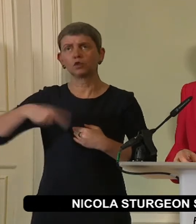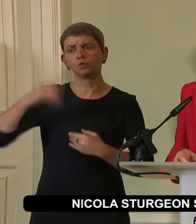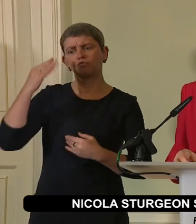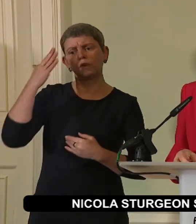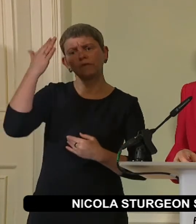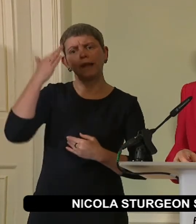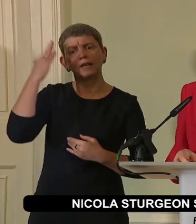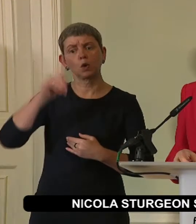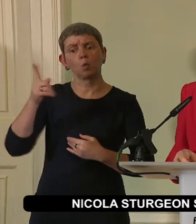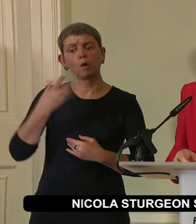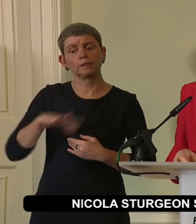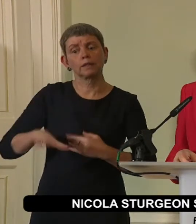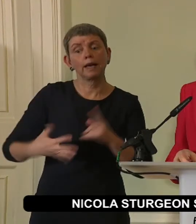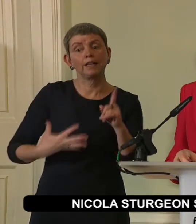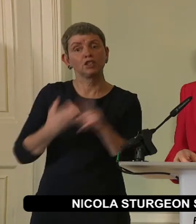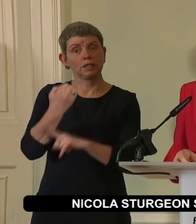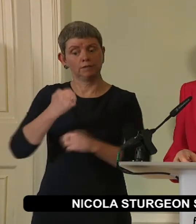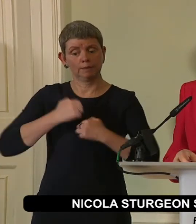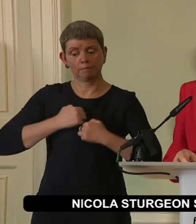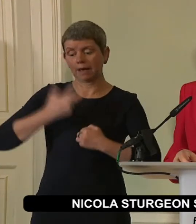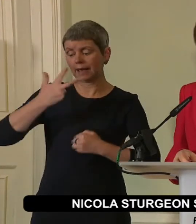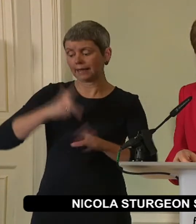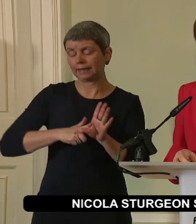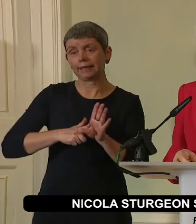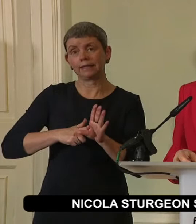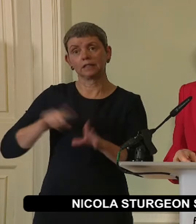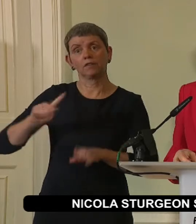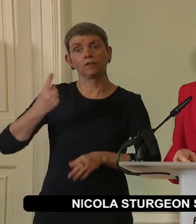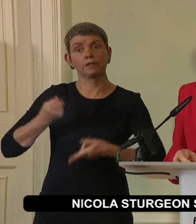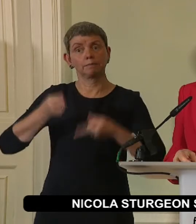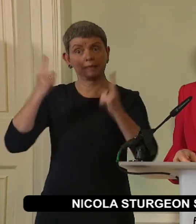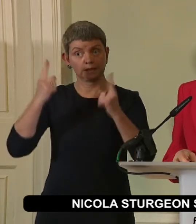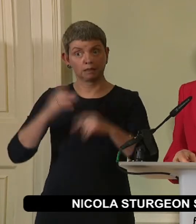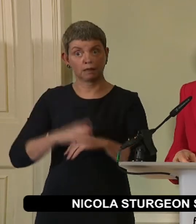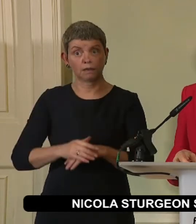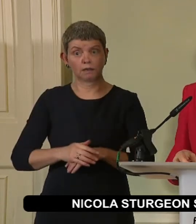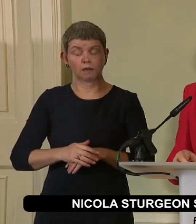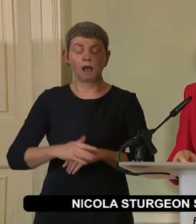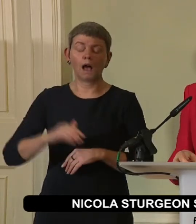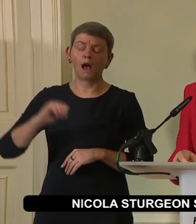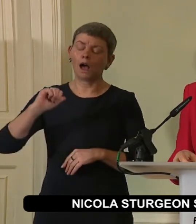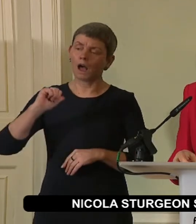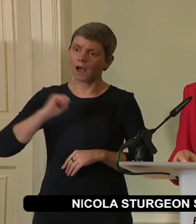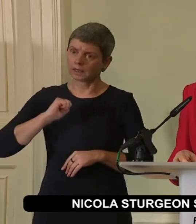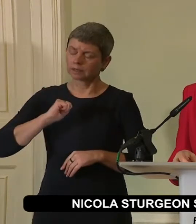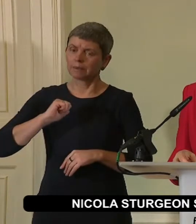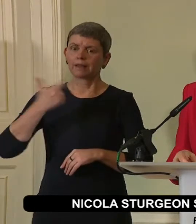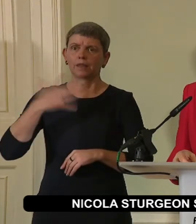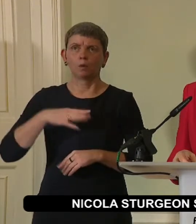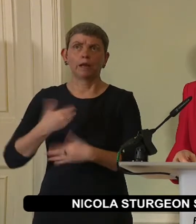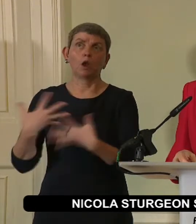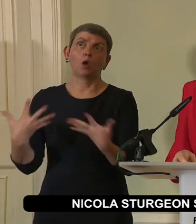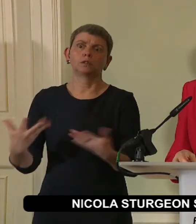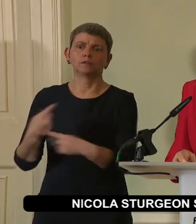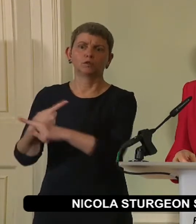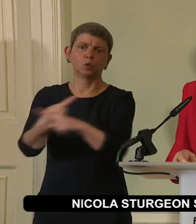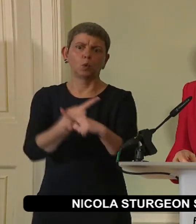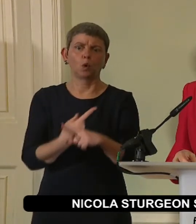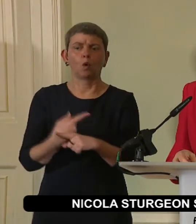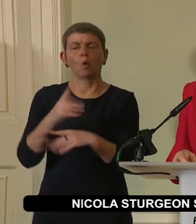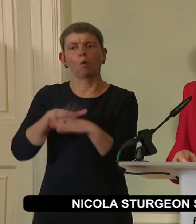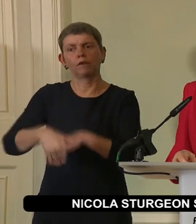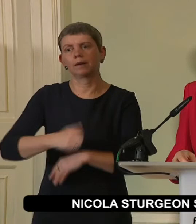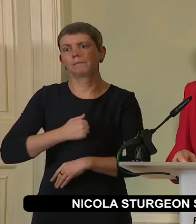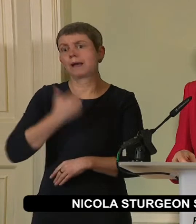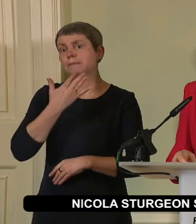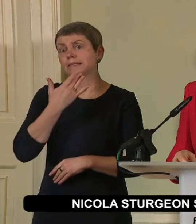achieved during my time as First Minister. I'm pretty certain there will be plenty of commentary on my mistakes as well. I will